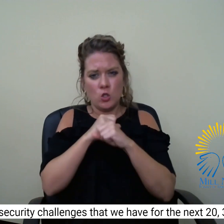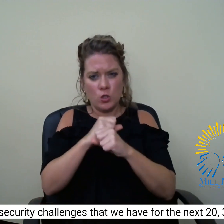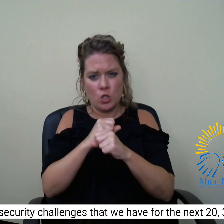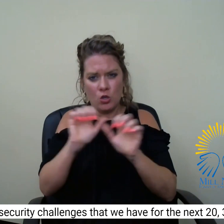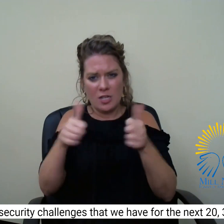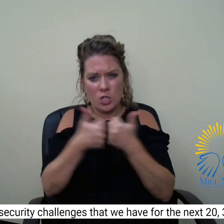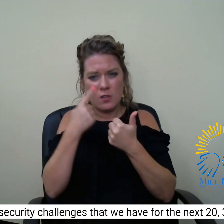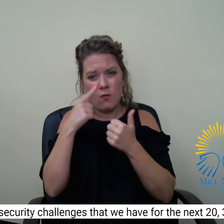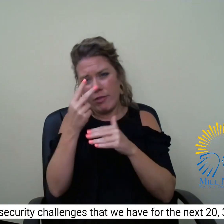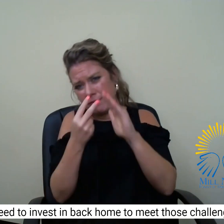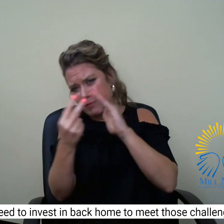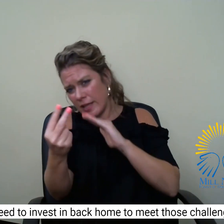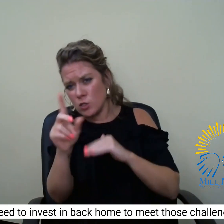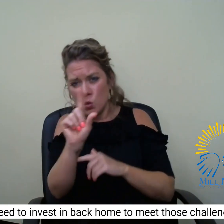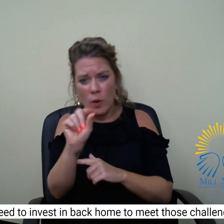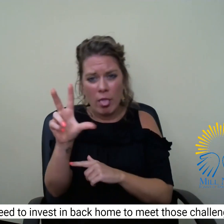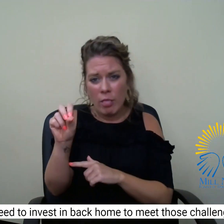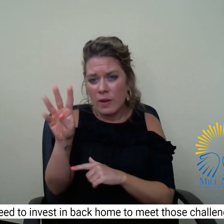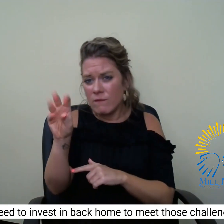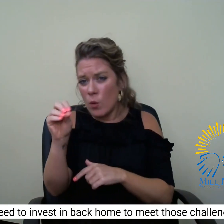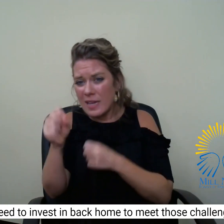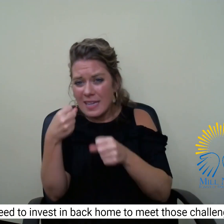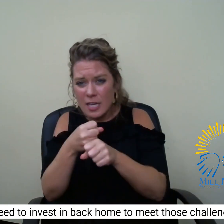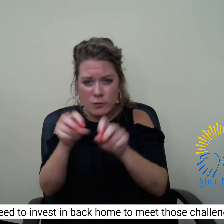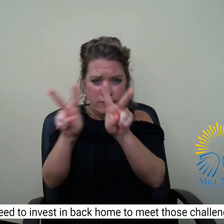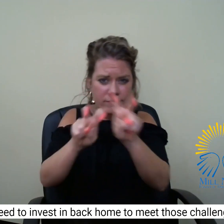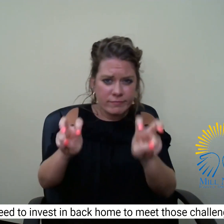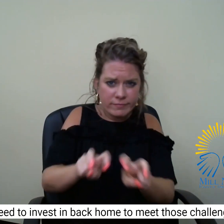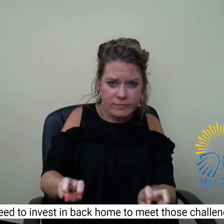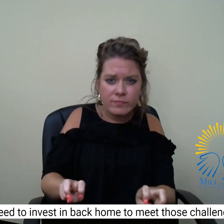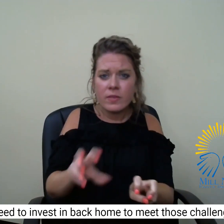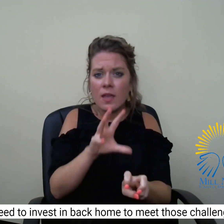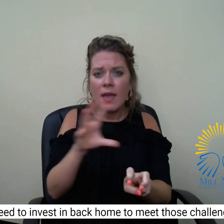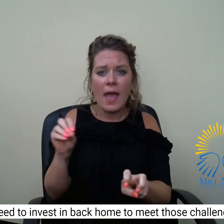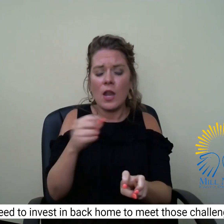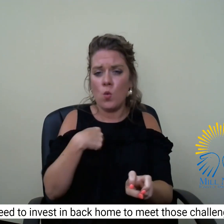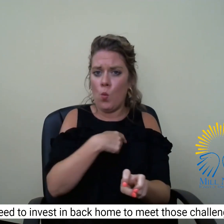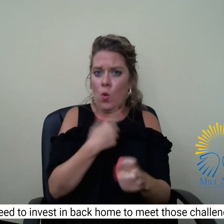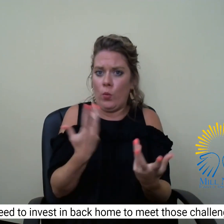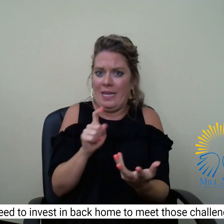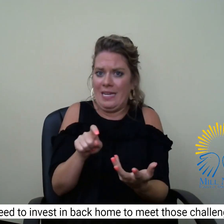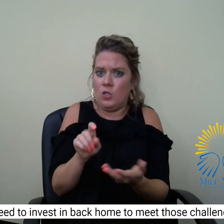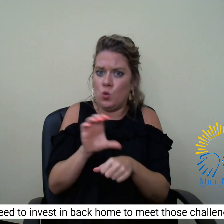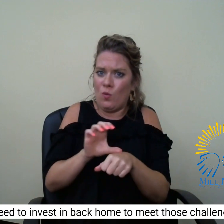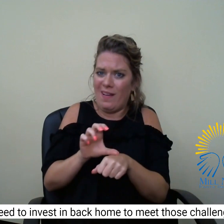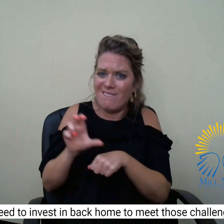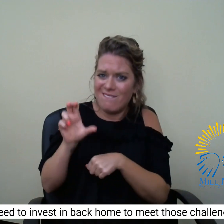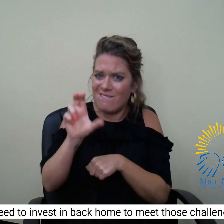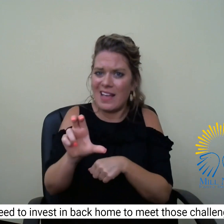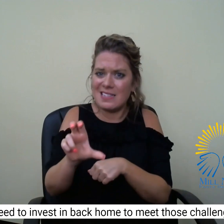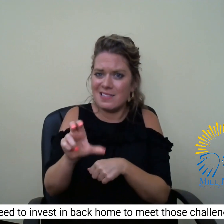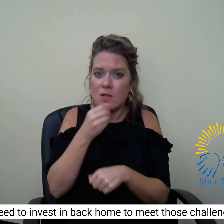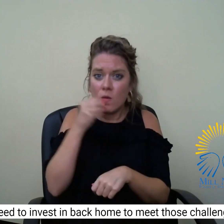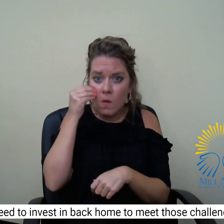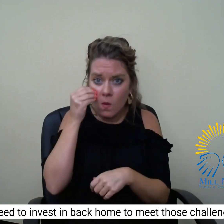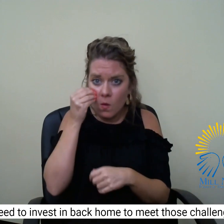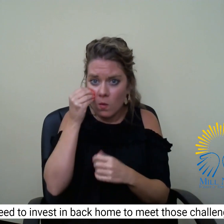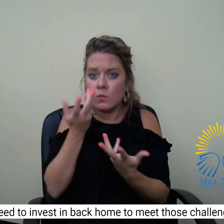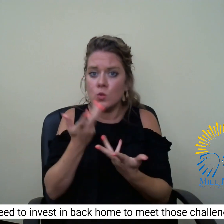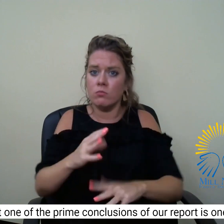next 20, 30, 40 years, and what we need to invest in back home to meet those challenges. And I can